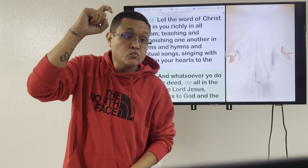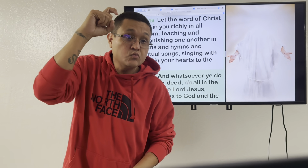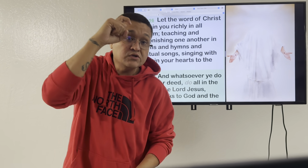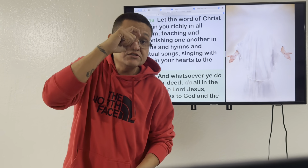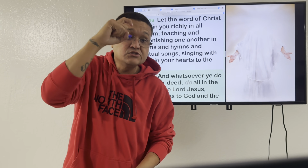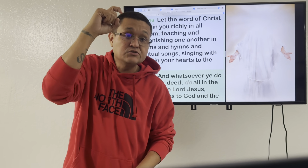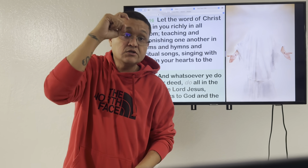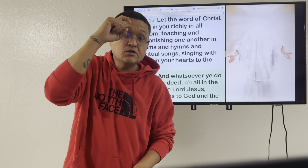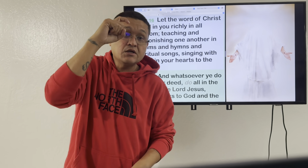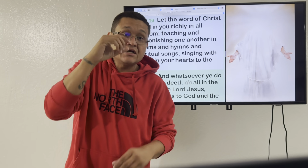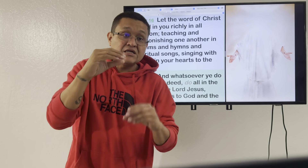All wisdom,